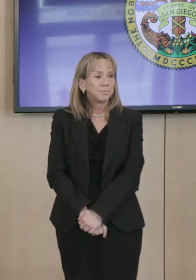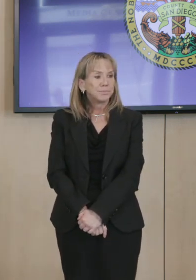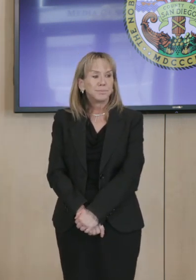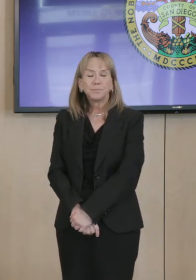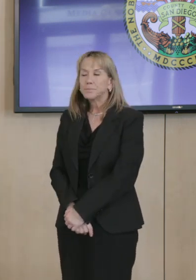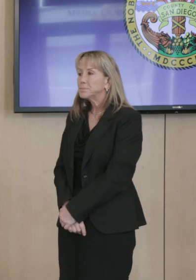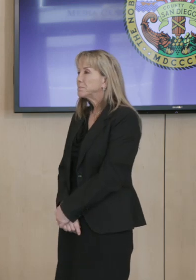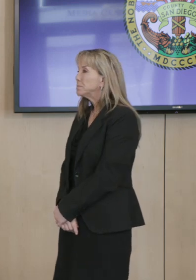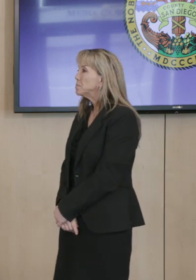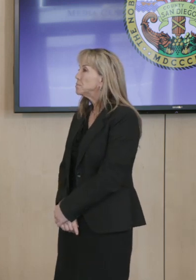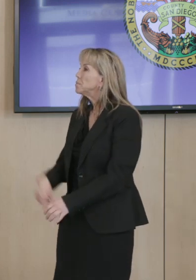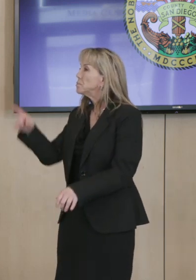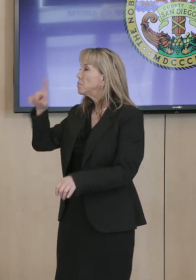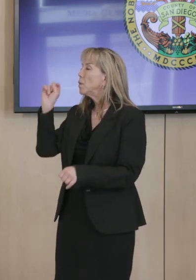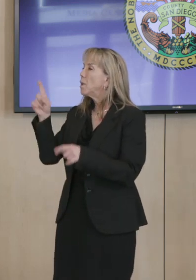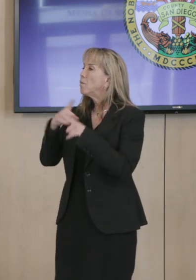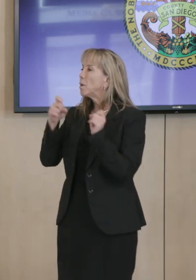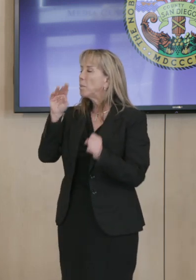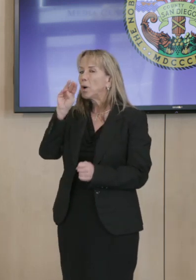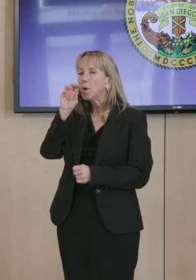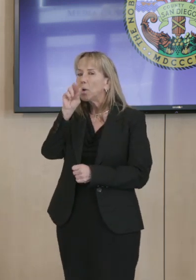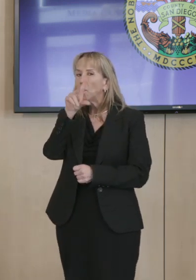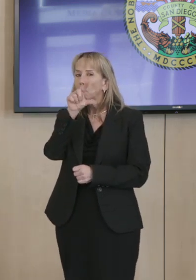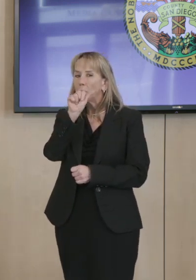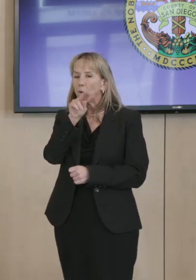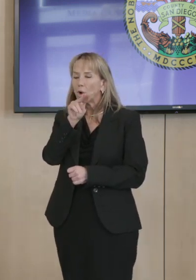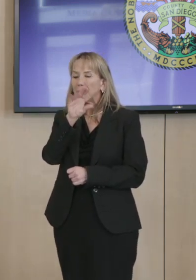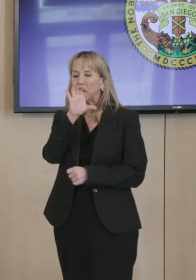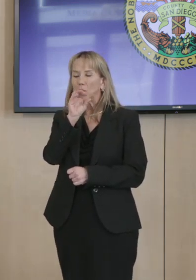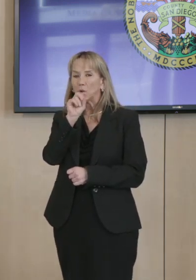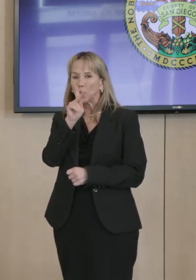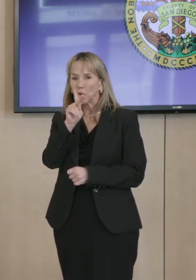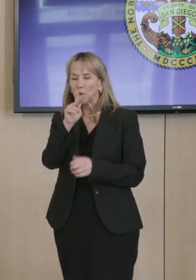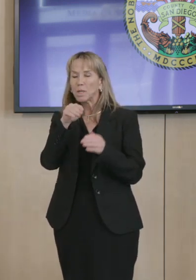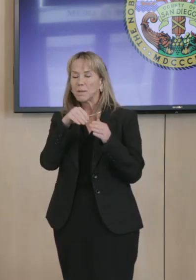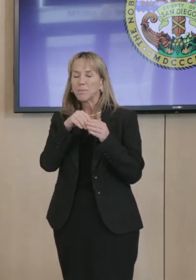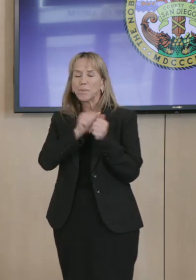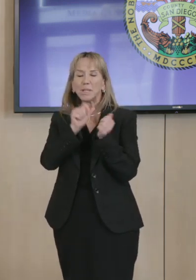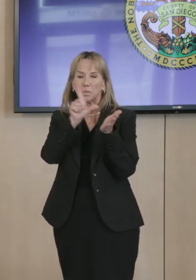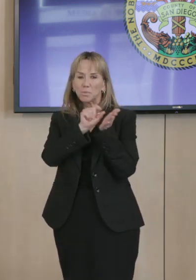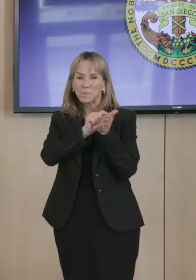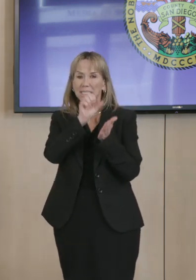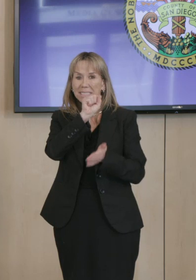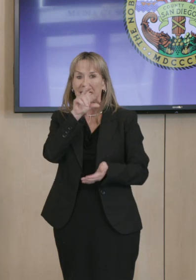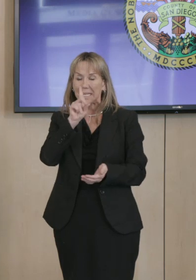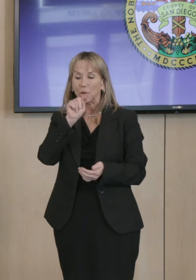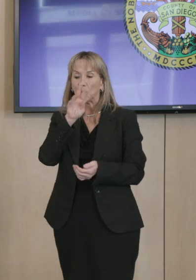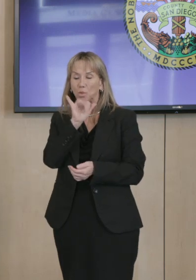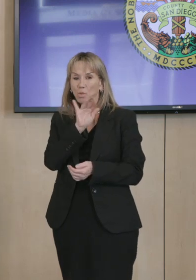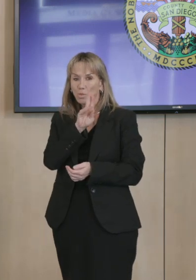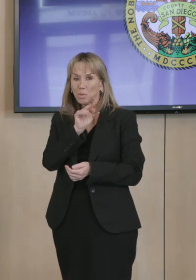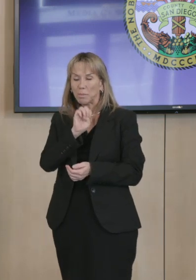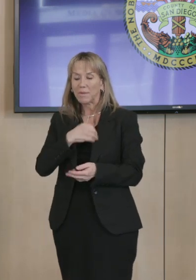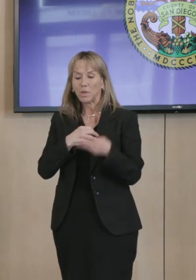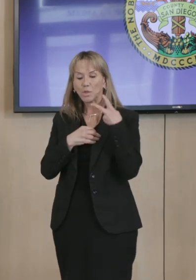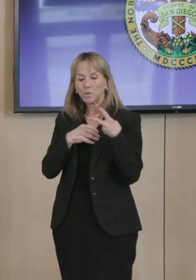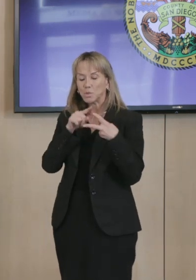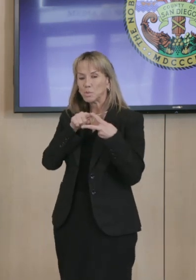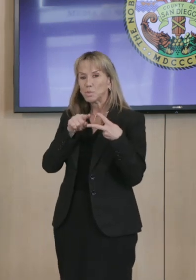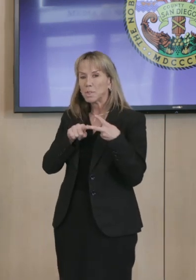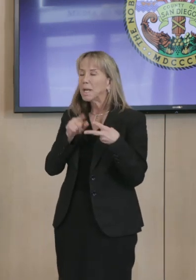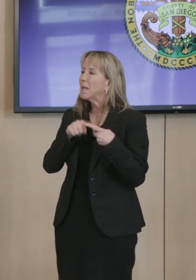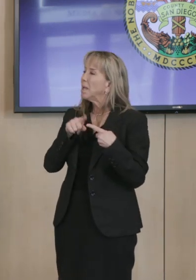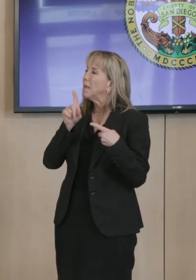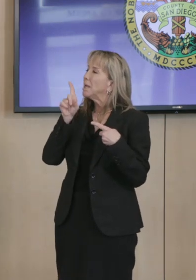Thank you. This question is from Morgan Cook, the San Diego Union Tribune. It's a two-part question. Where do things stand with testing and infection